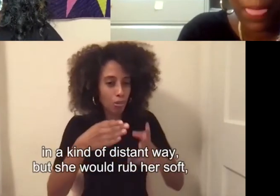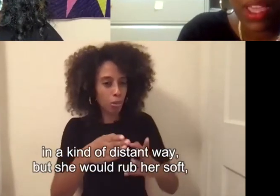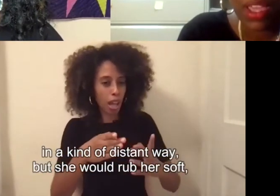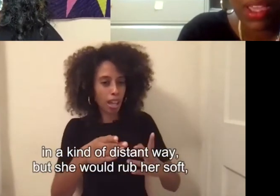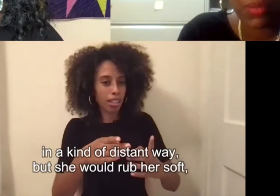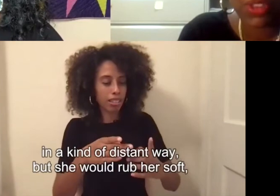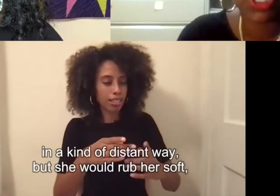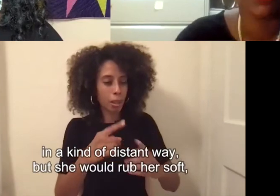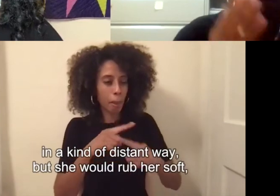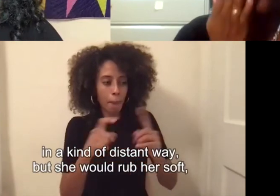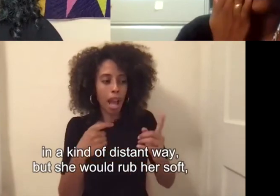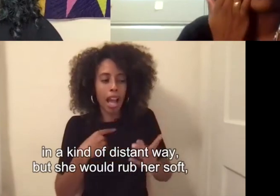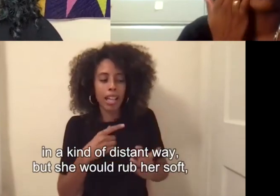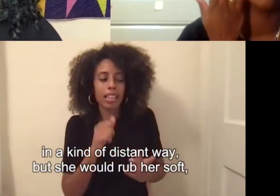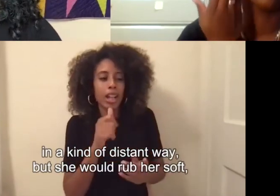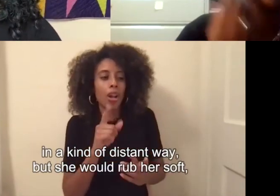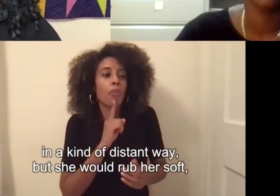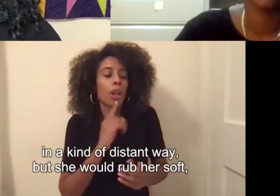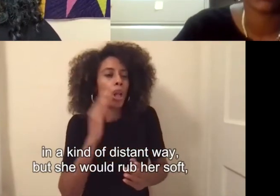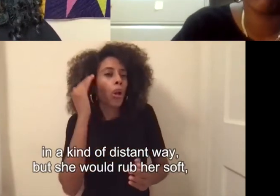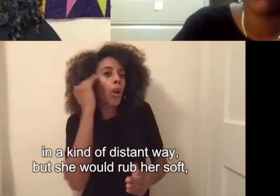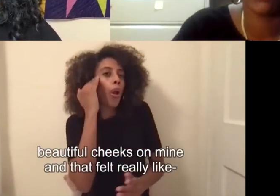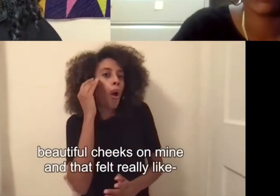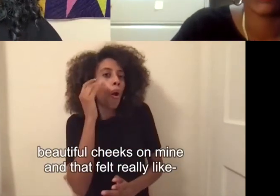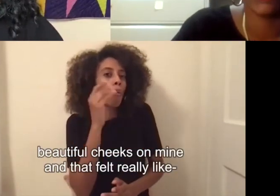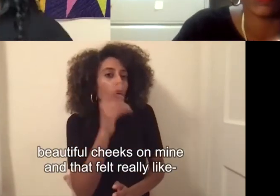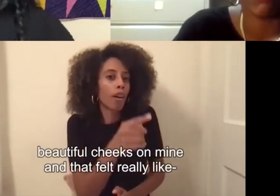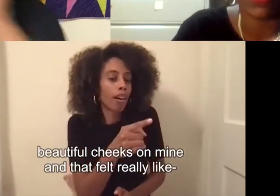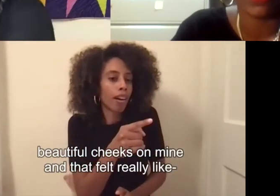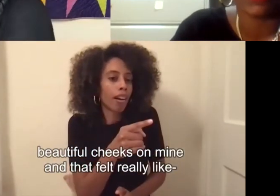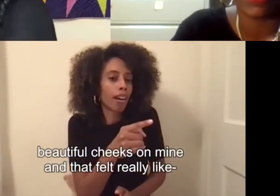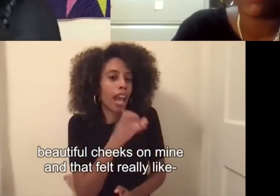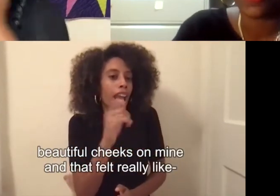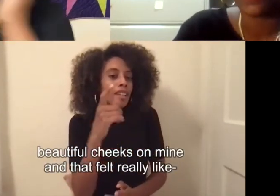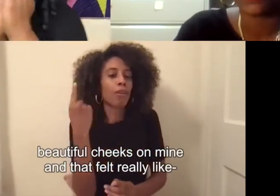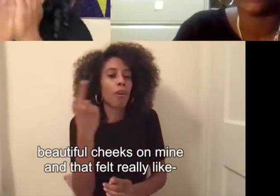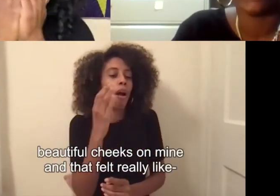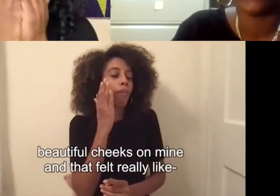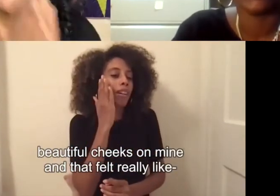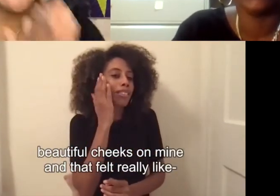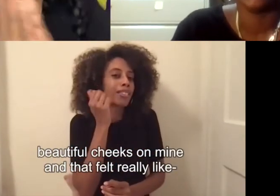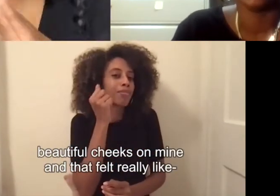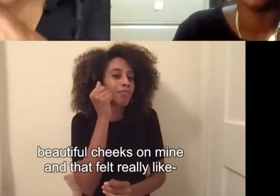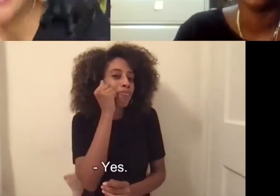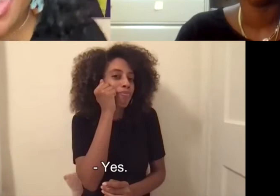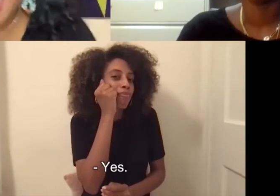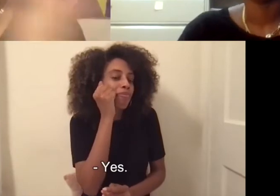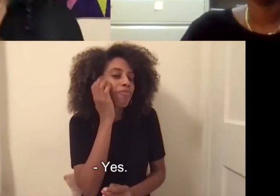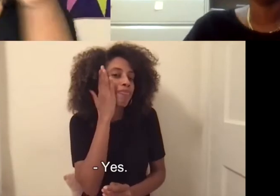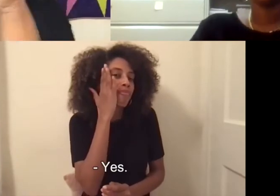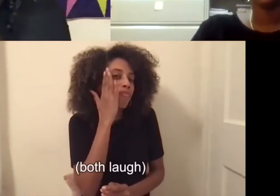but she would rub her soft, beautiful cheeks on mine, and that felt really like